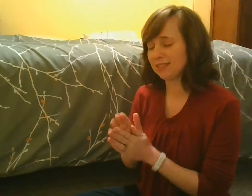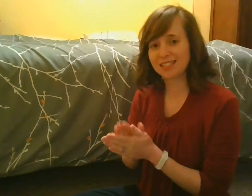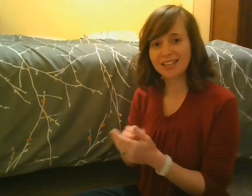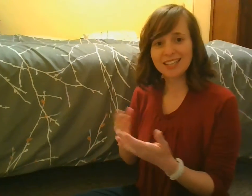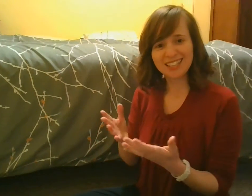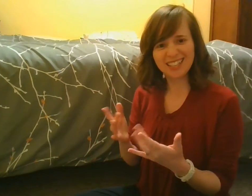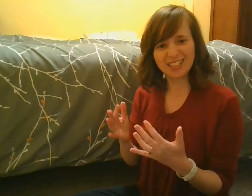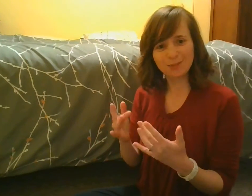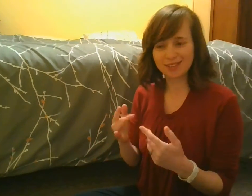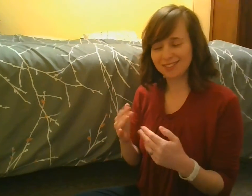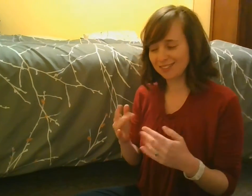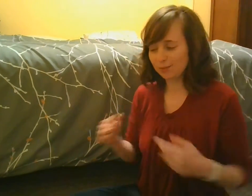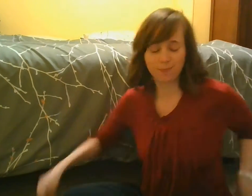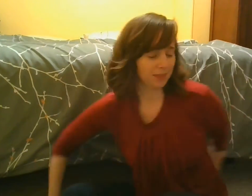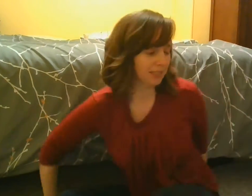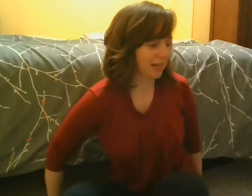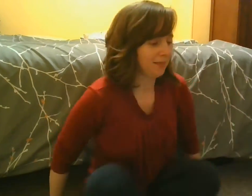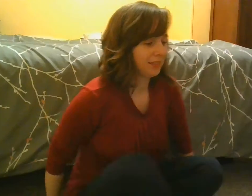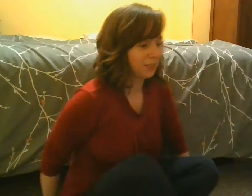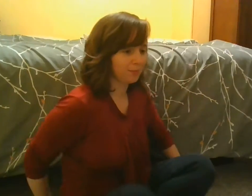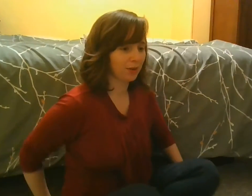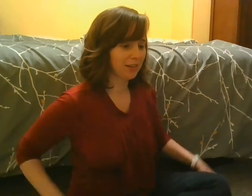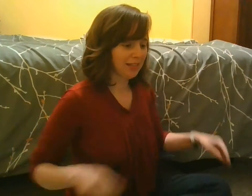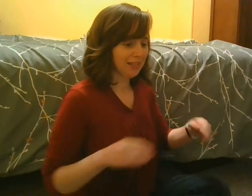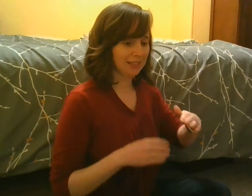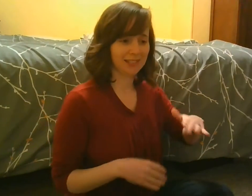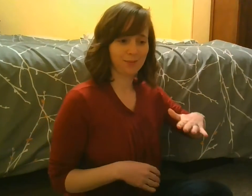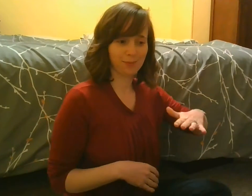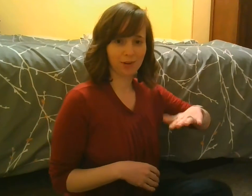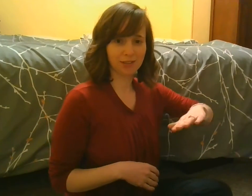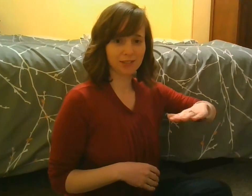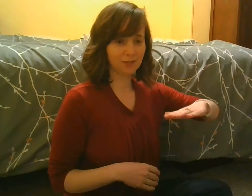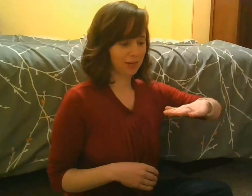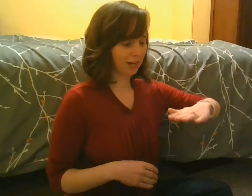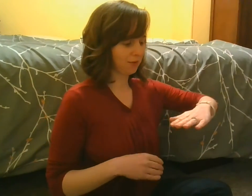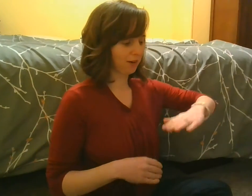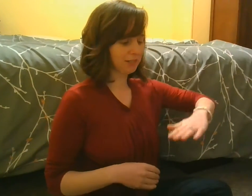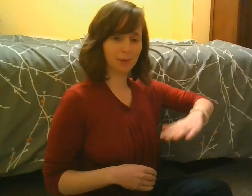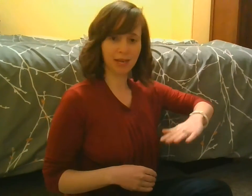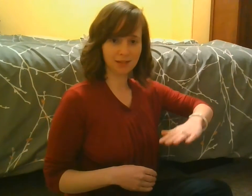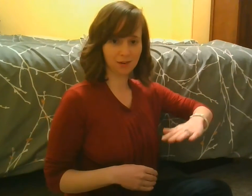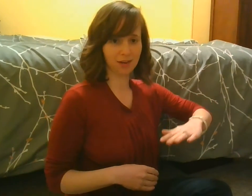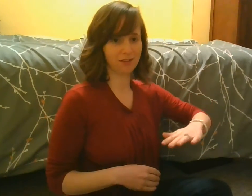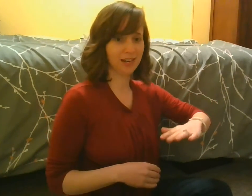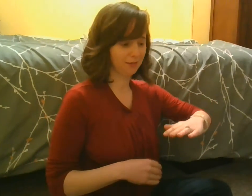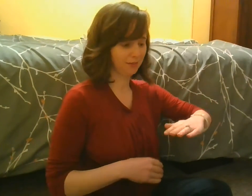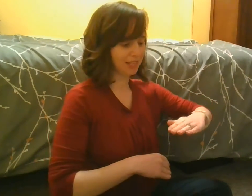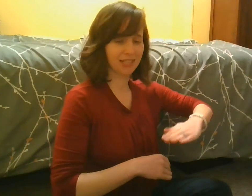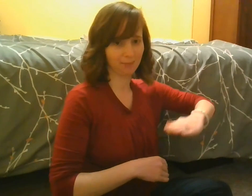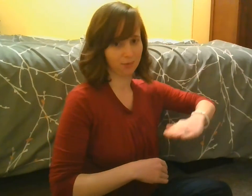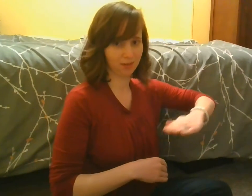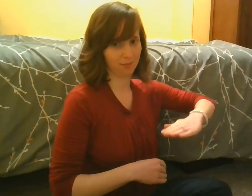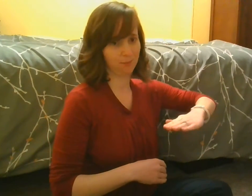a little bit, this side, this will be better. This side will be better. So you have your non-dominant hand down here, kind of like in tabletop